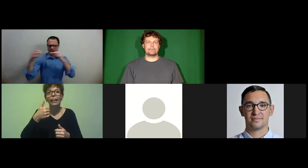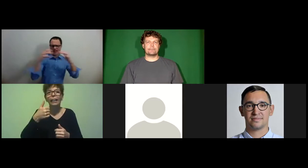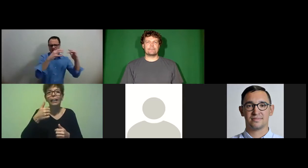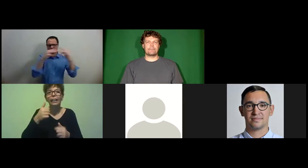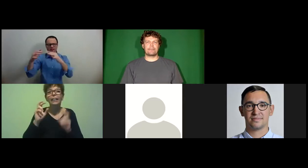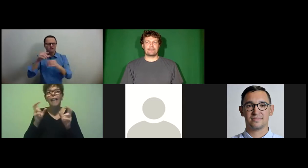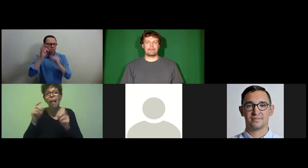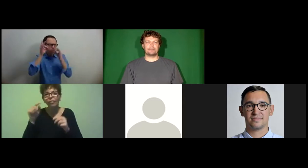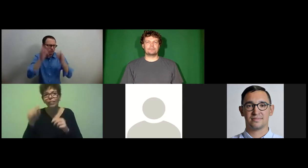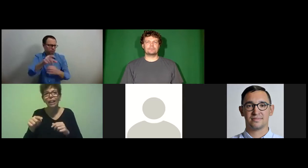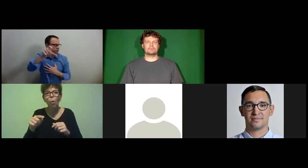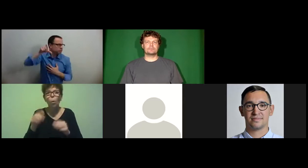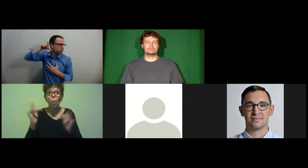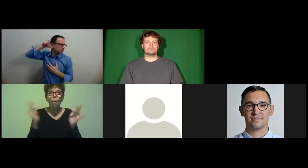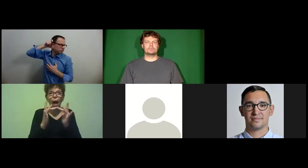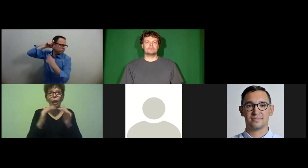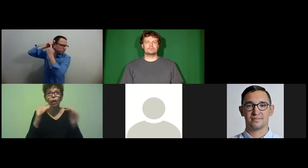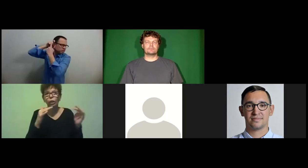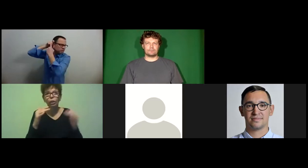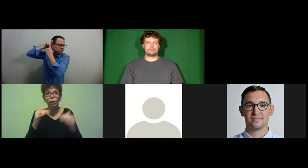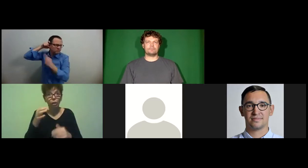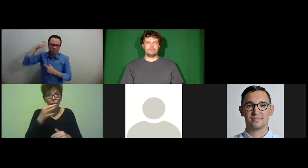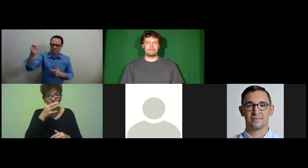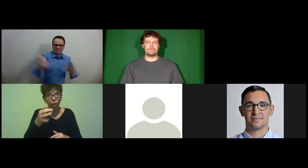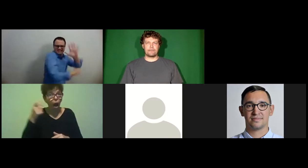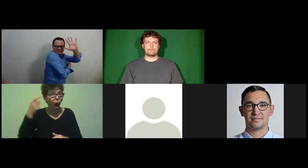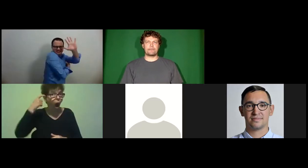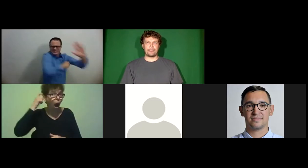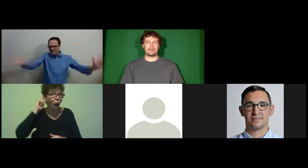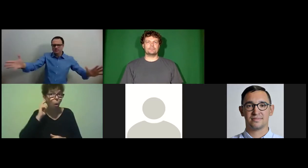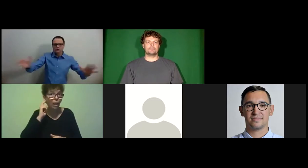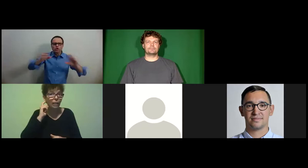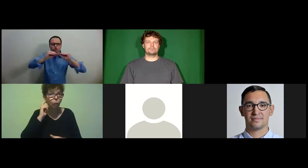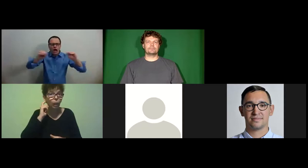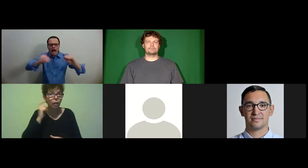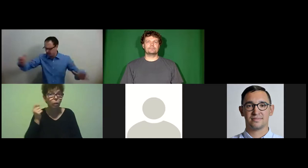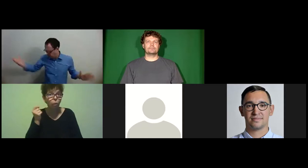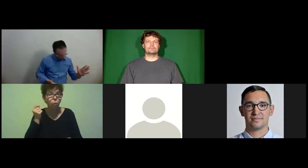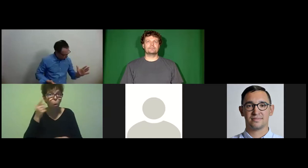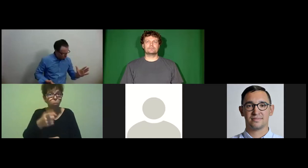Can you do the questions and I do the response?